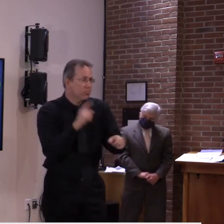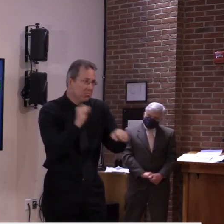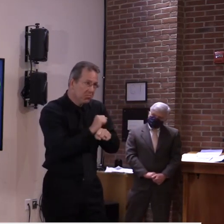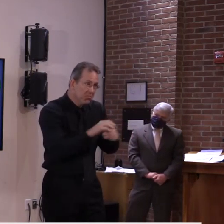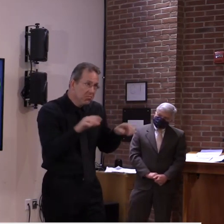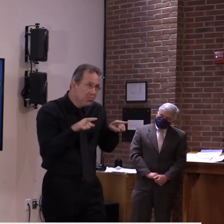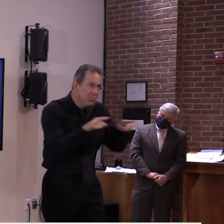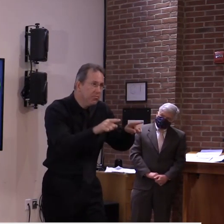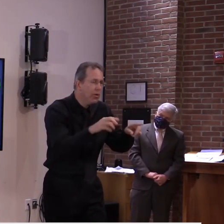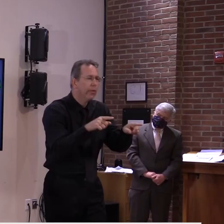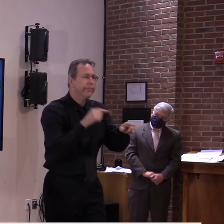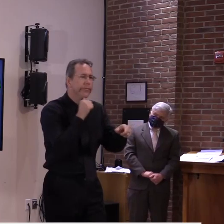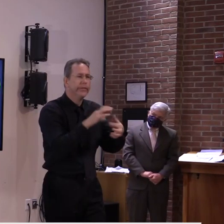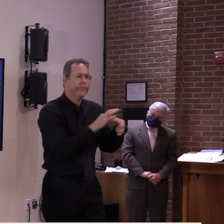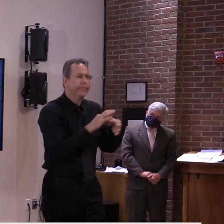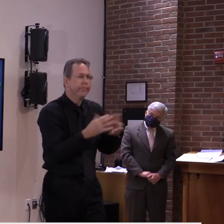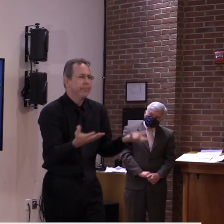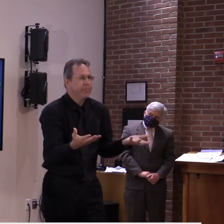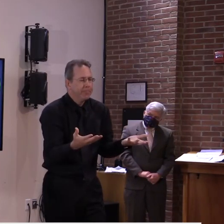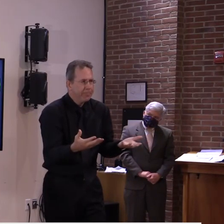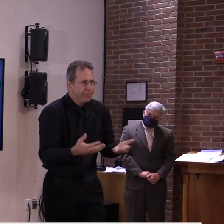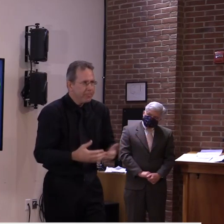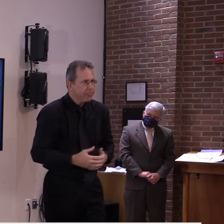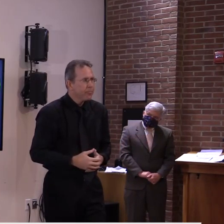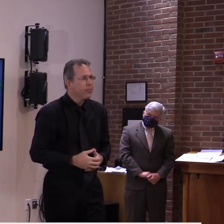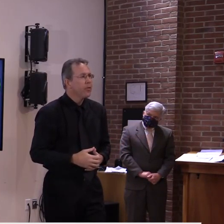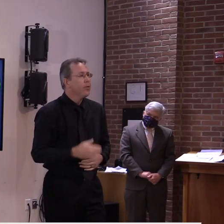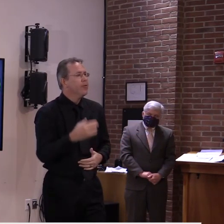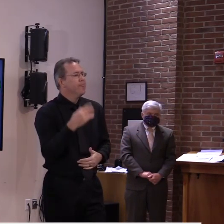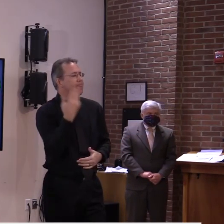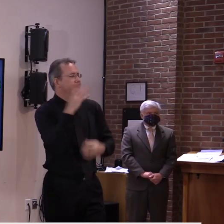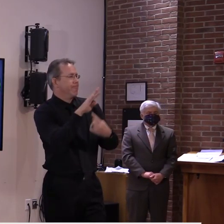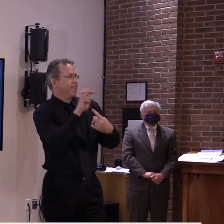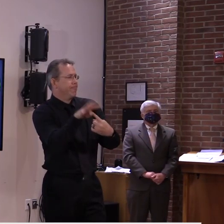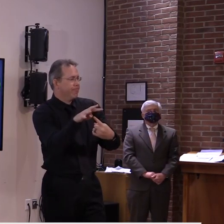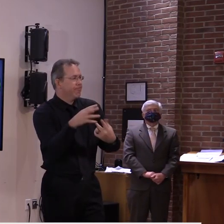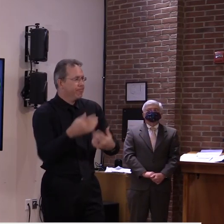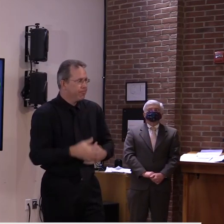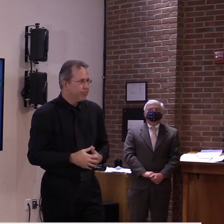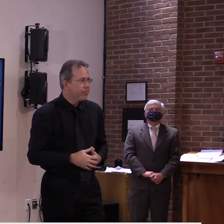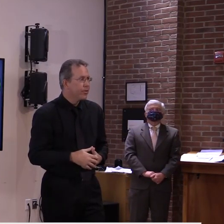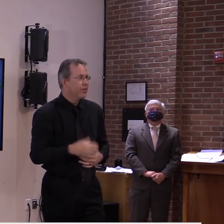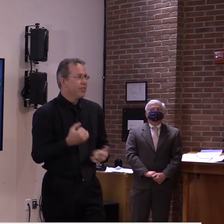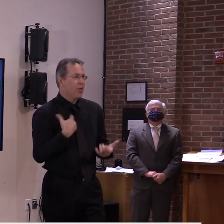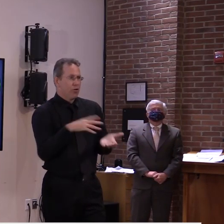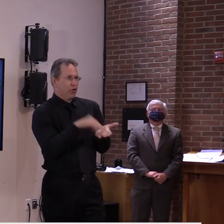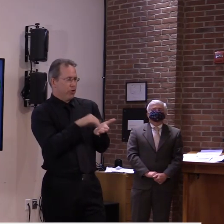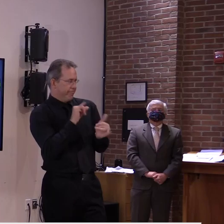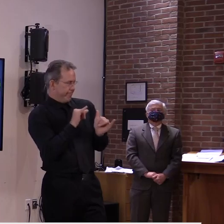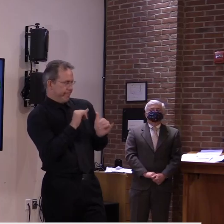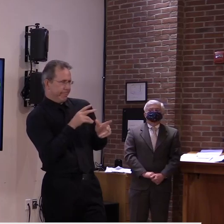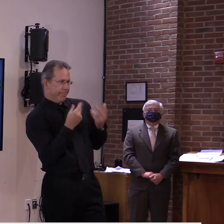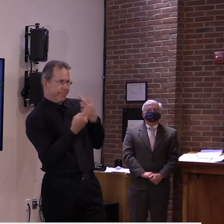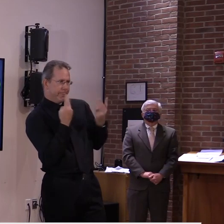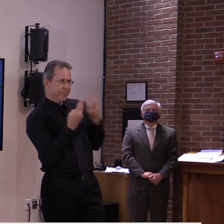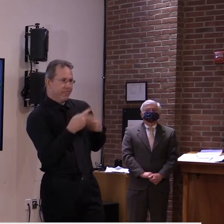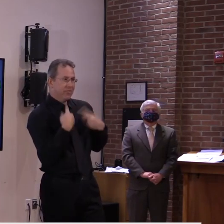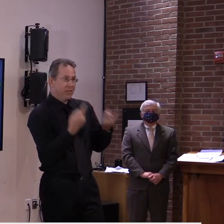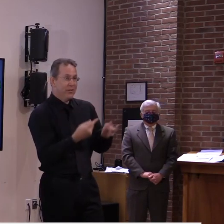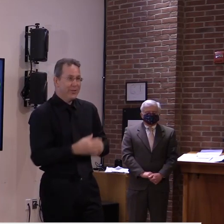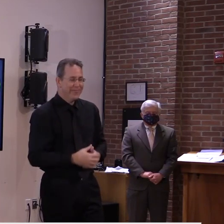to trash the science, but hopefully we won't find a correlation between a lot of people in Chittenden County or in Burlington